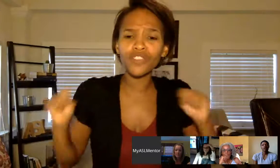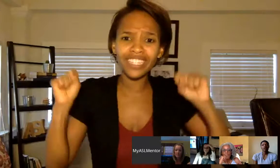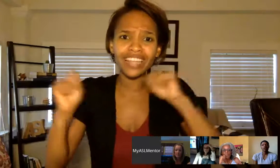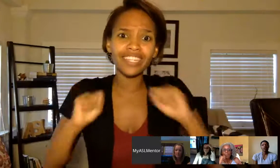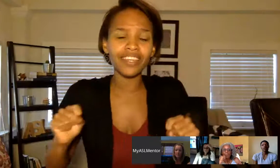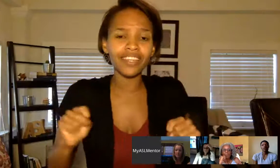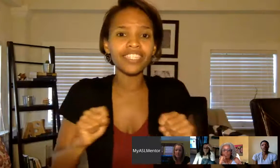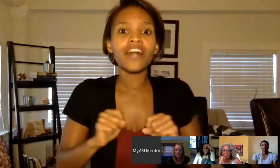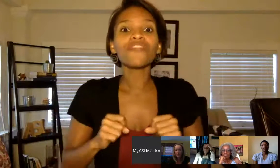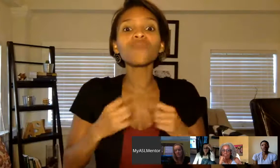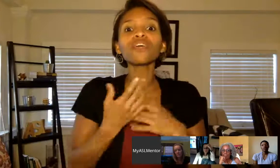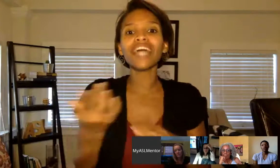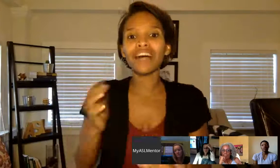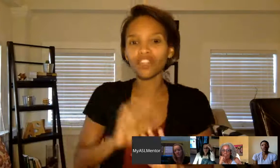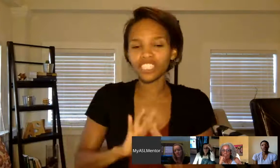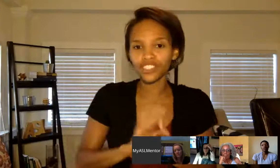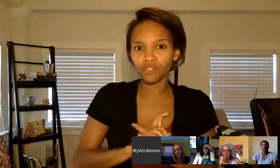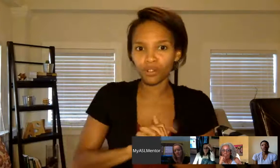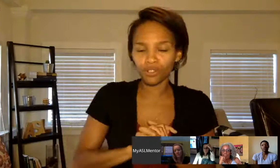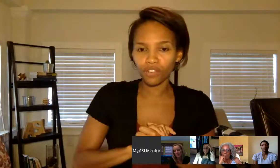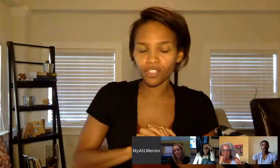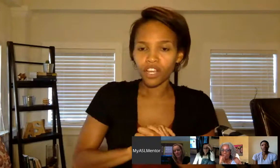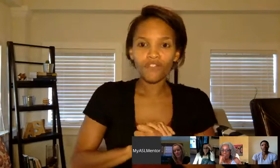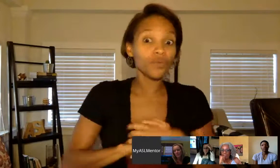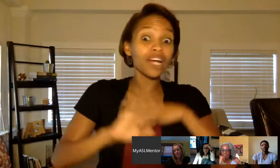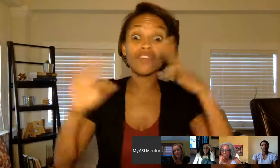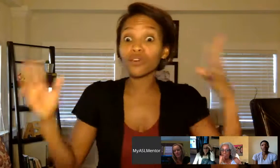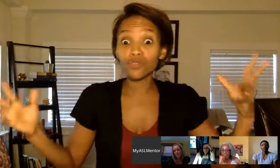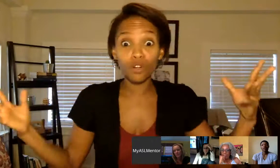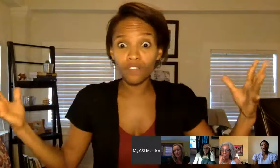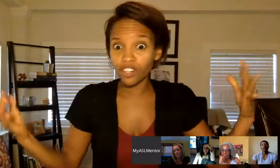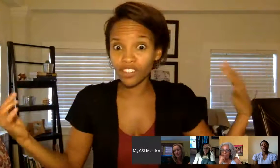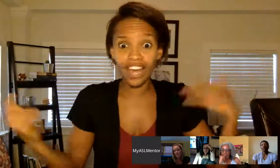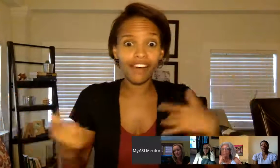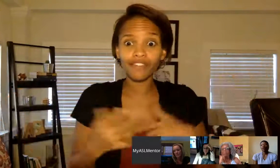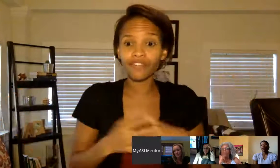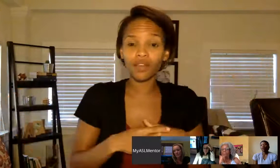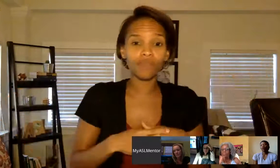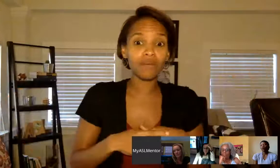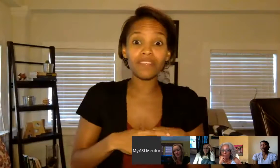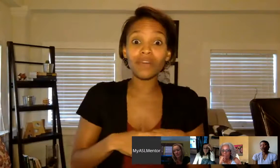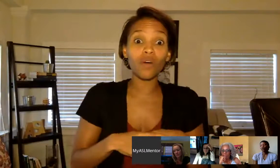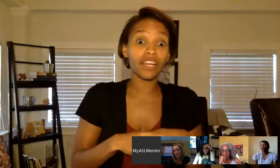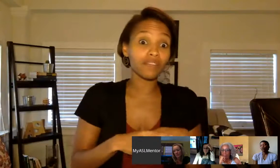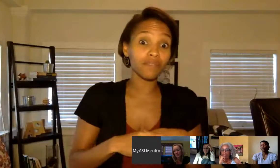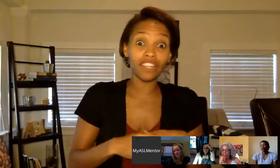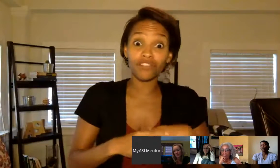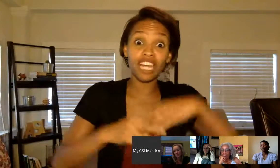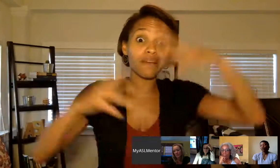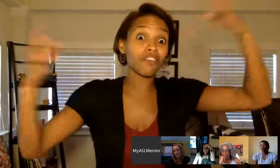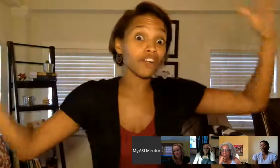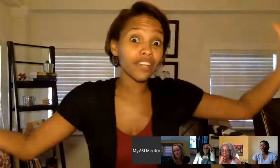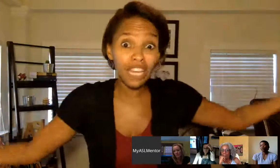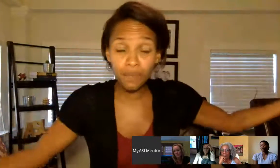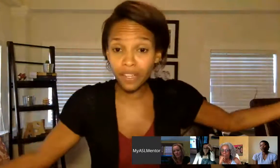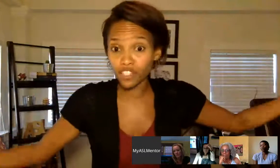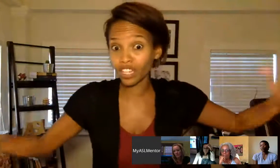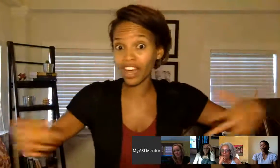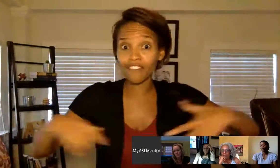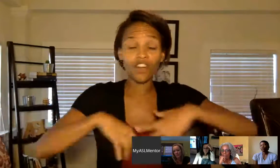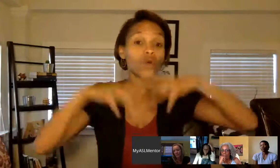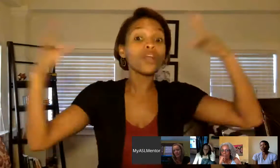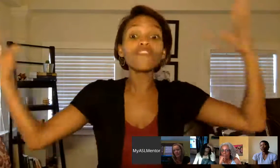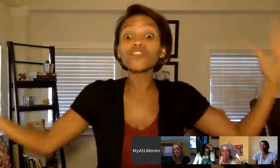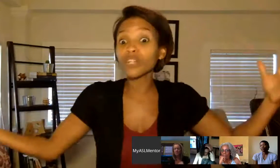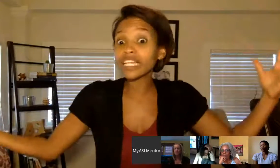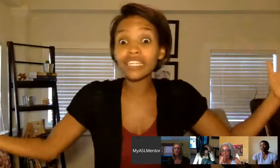these fantastic things, they really have ulterior motives. Whatever those motives are, maybe they want to get their name out there on campus, or they